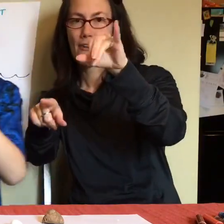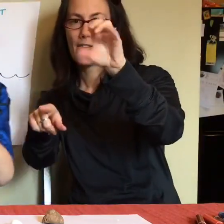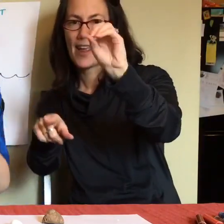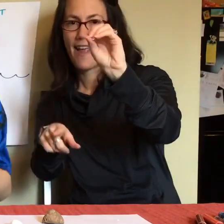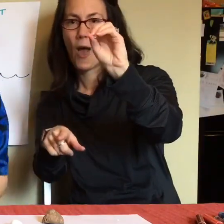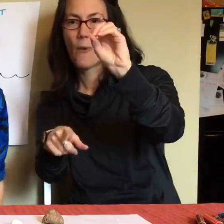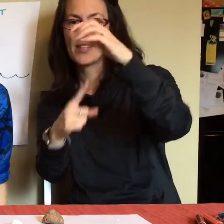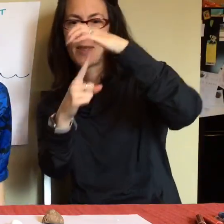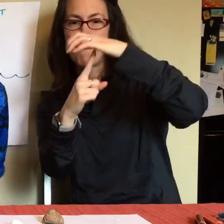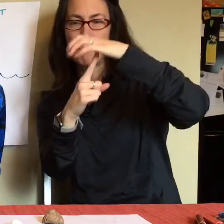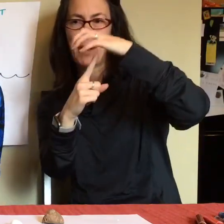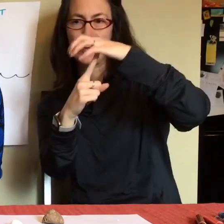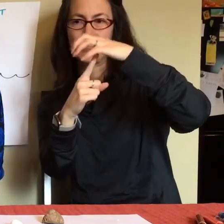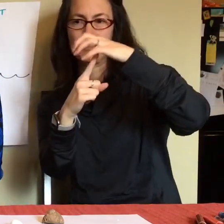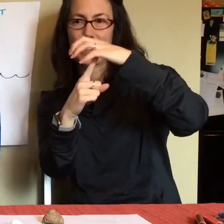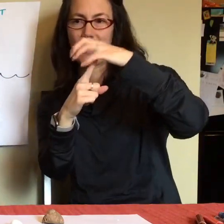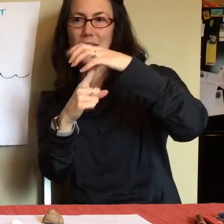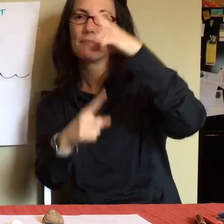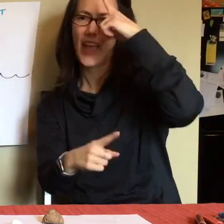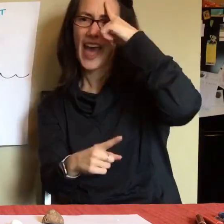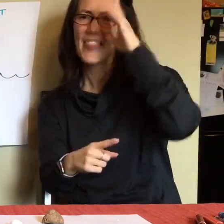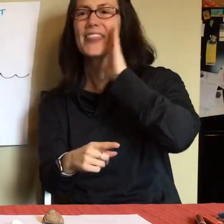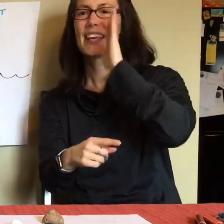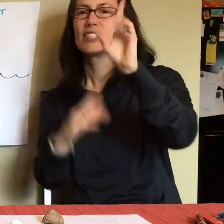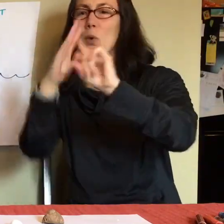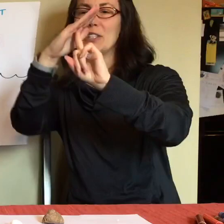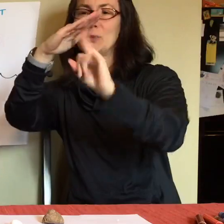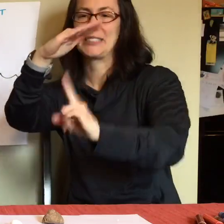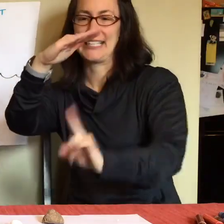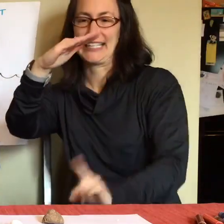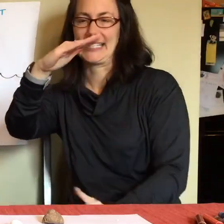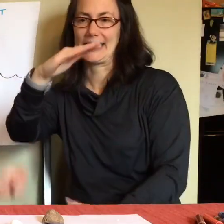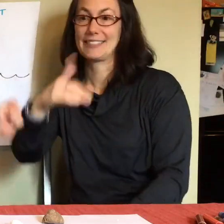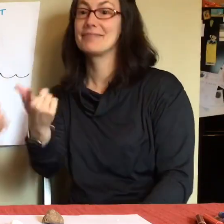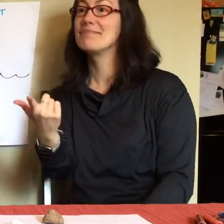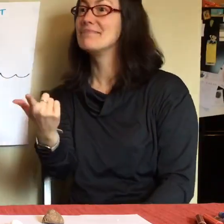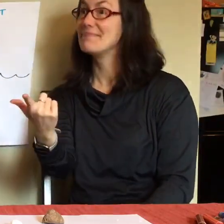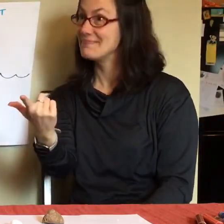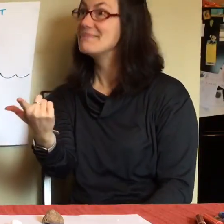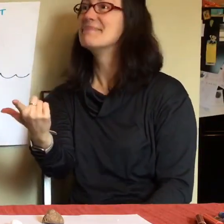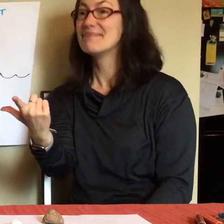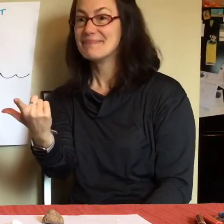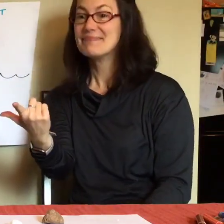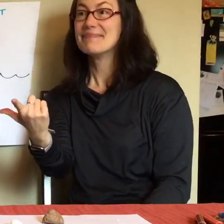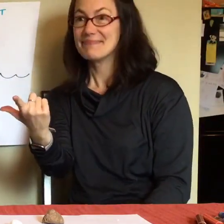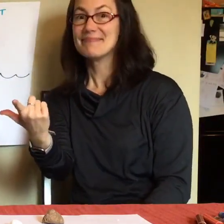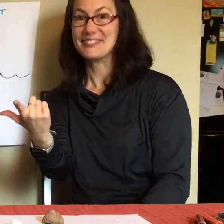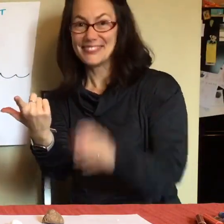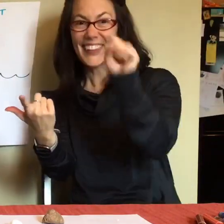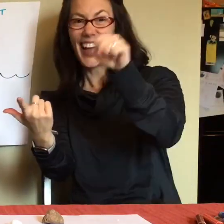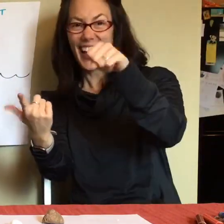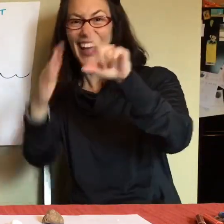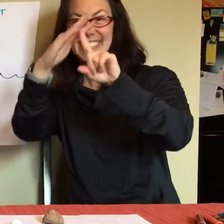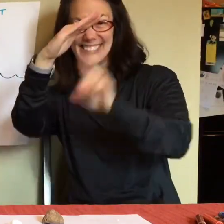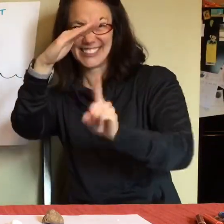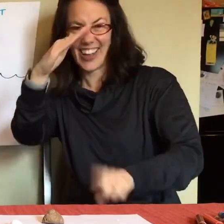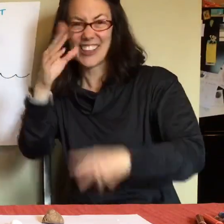Goomba. I think it's gonna sink. Oh, it sunk so